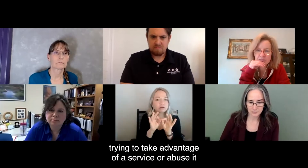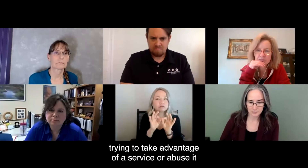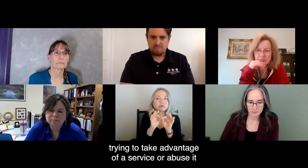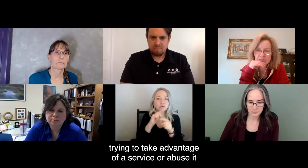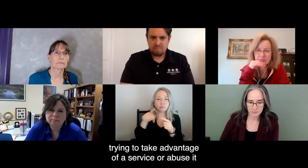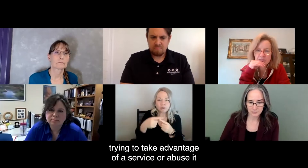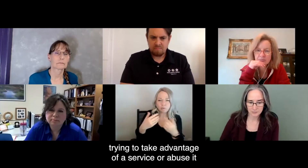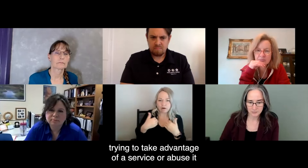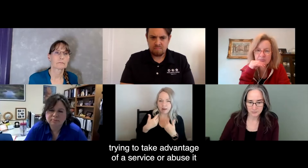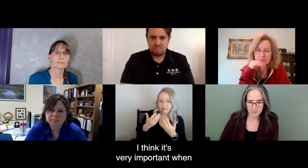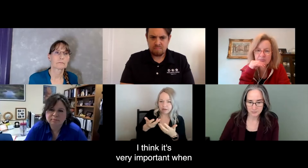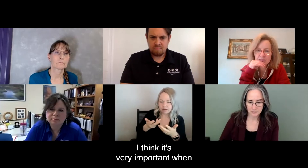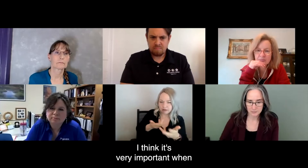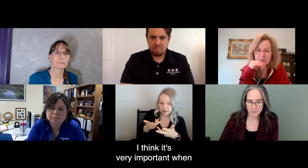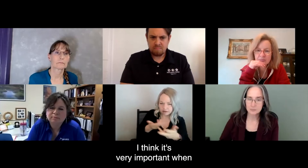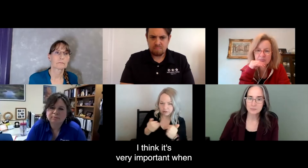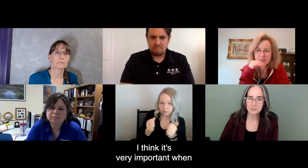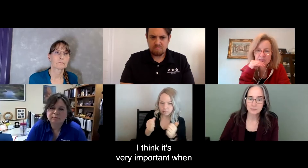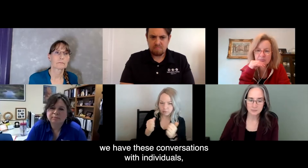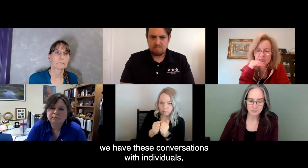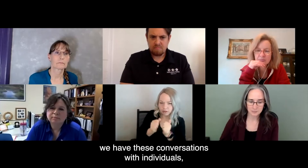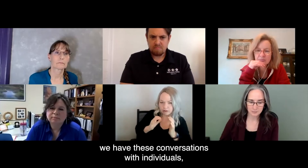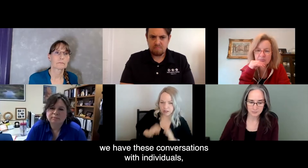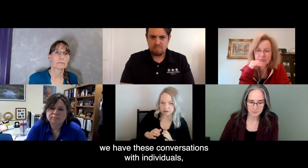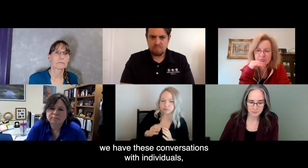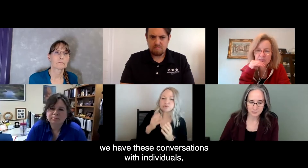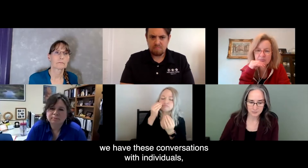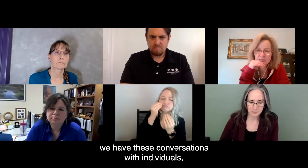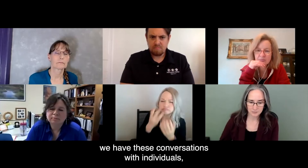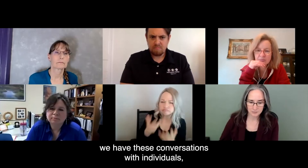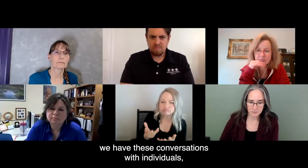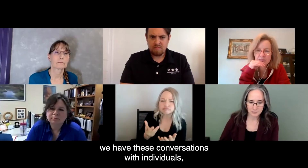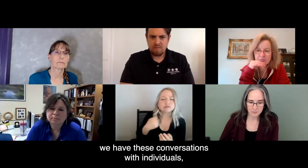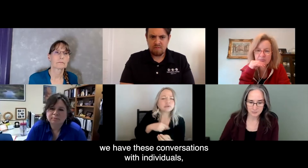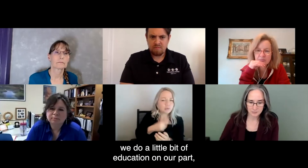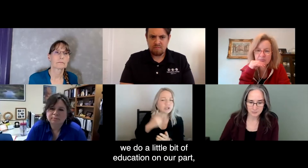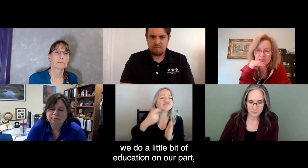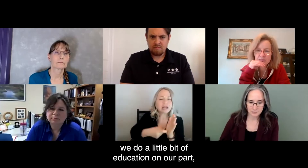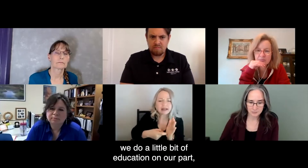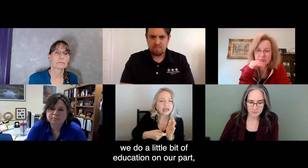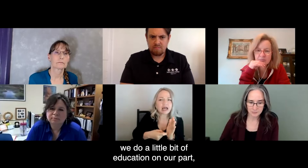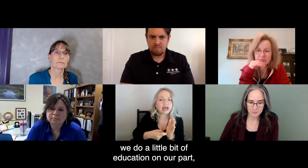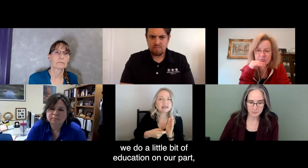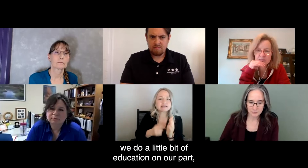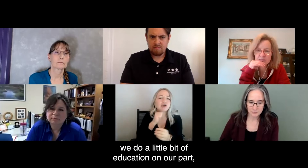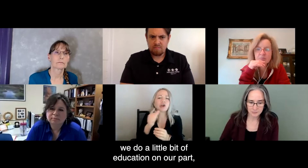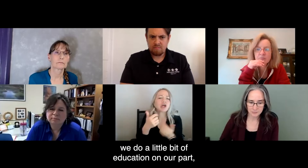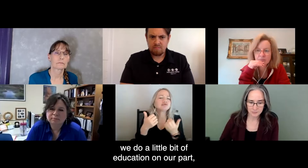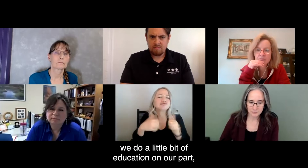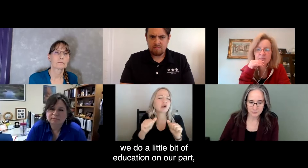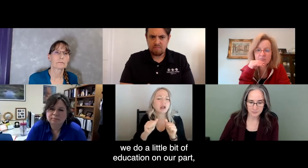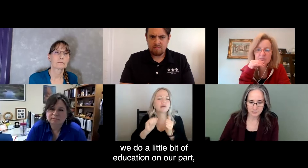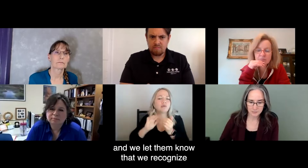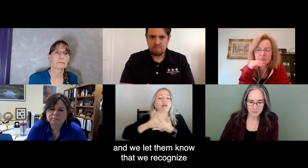advantage of a service or abuse it. I think it's very important when we have these conversations with individuals, we do a little bit of education on our